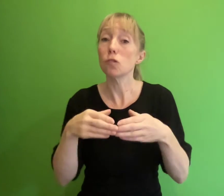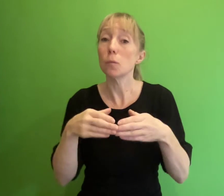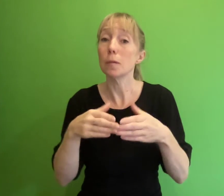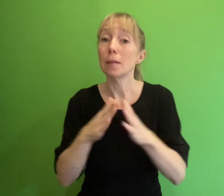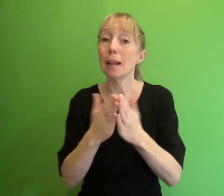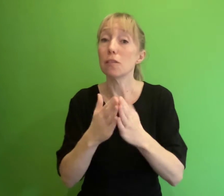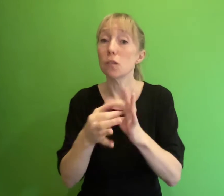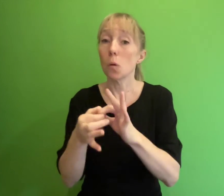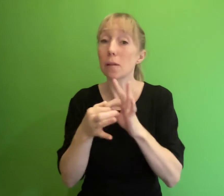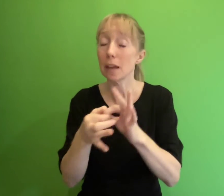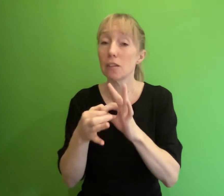prioritisation